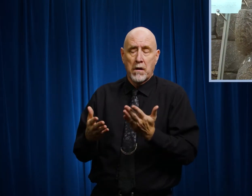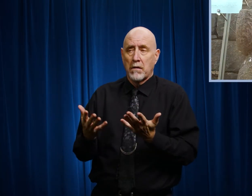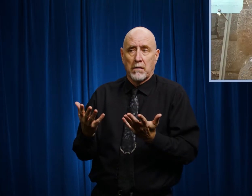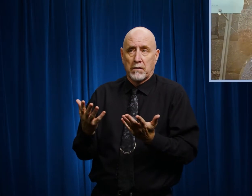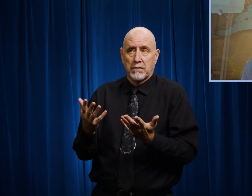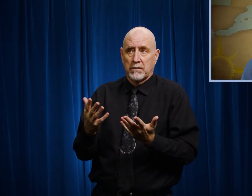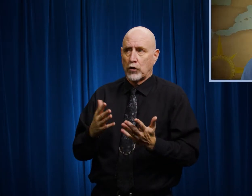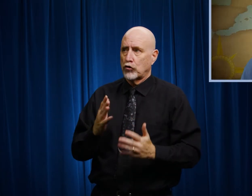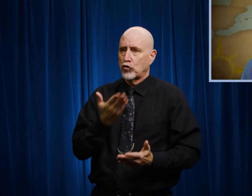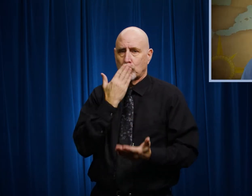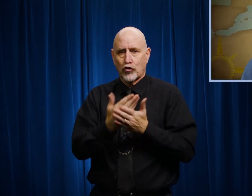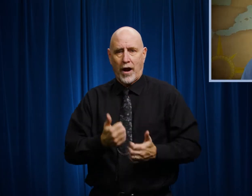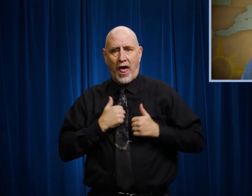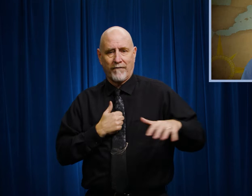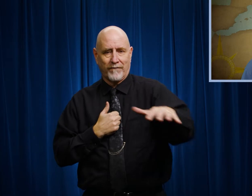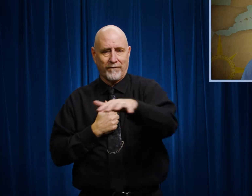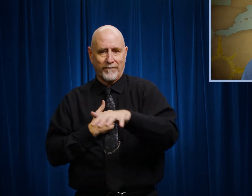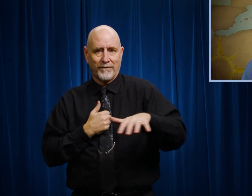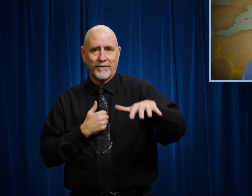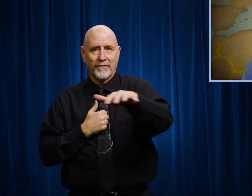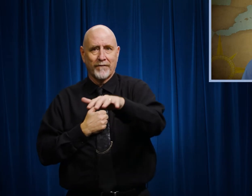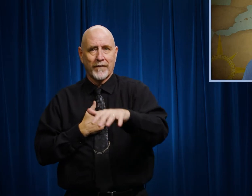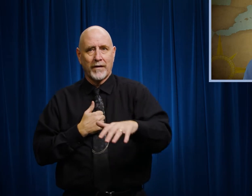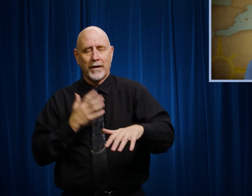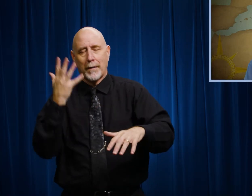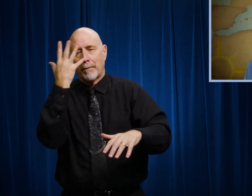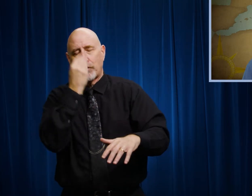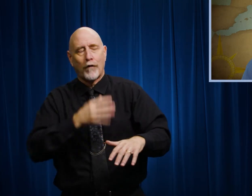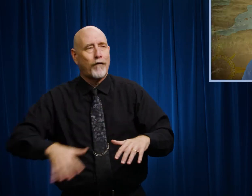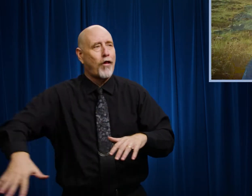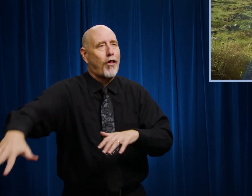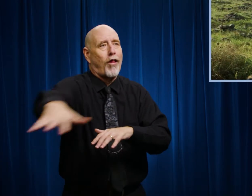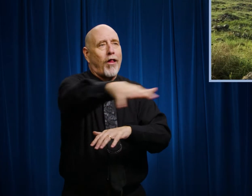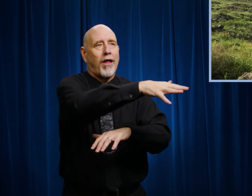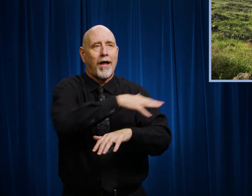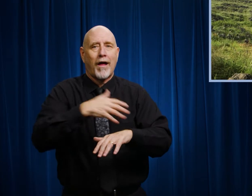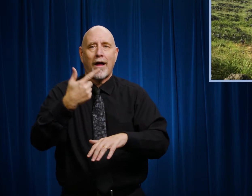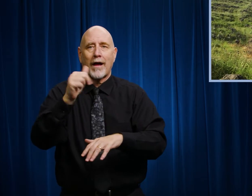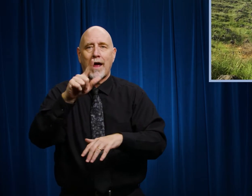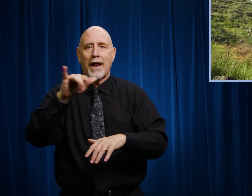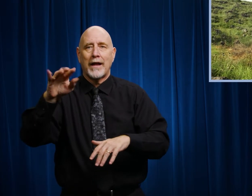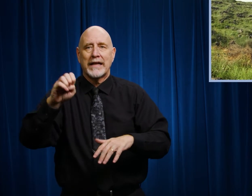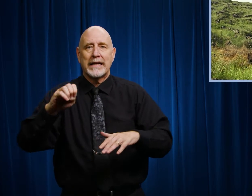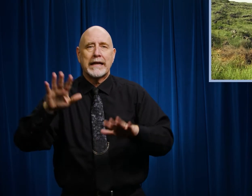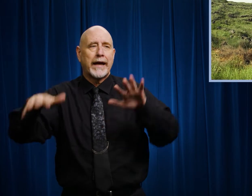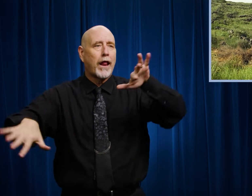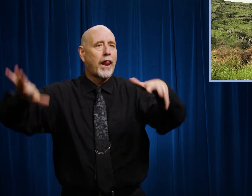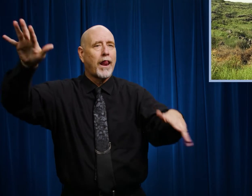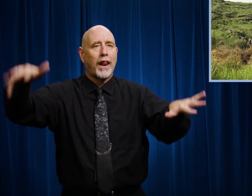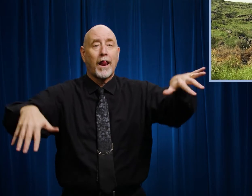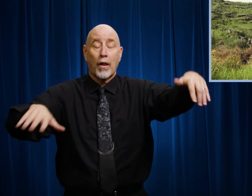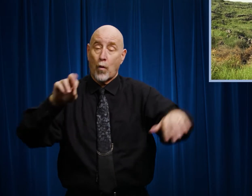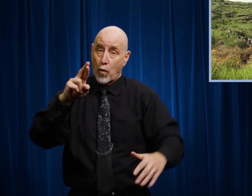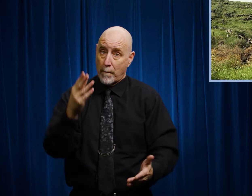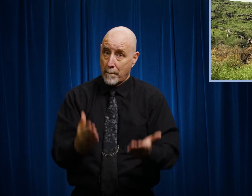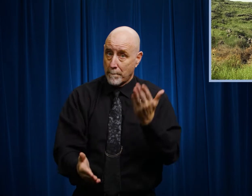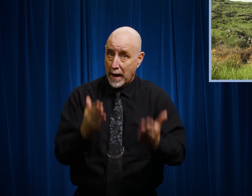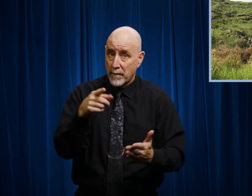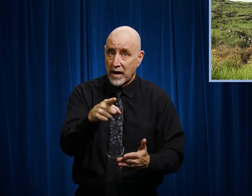become complacent with their comfortable lifestyle, situated on the peaceful and beautiful Galilean hillside. Or maybe they